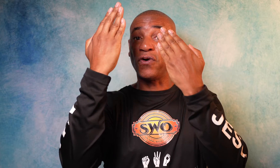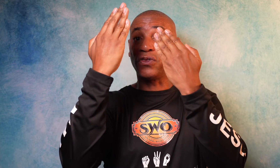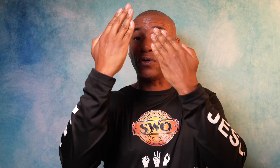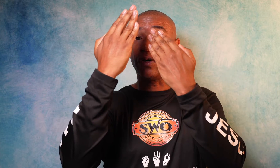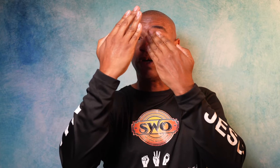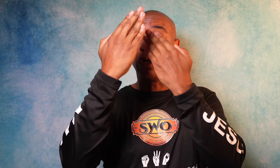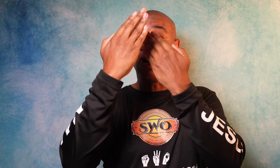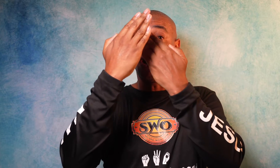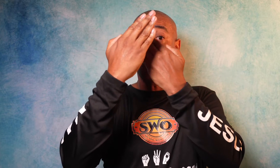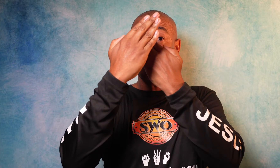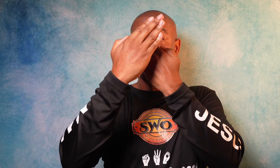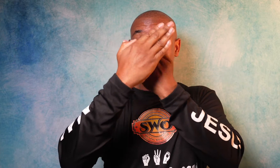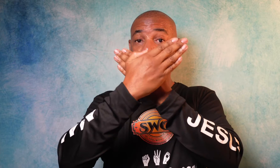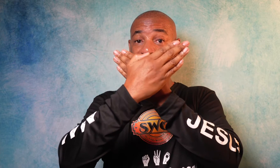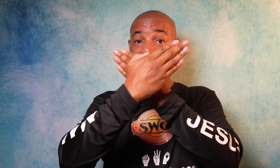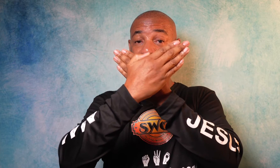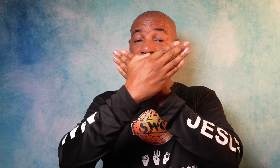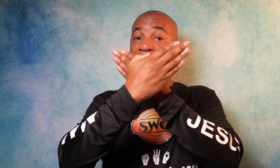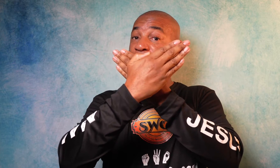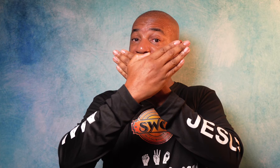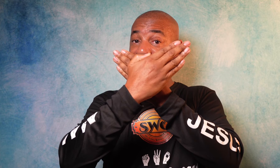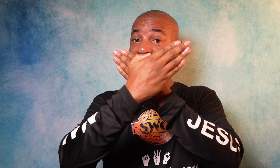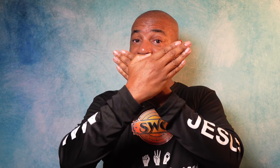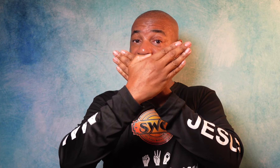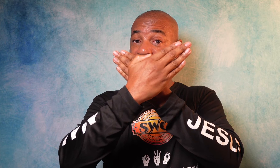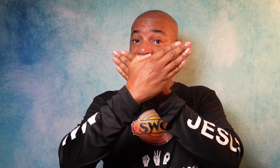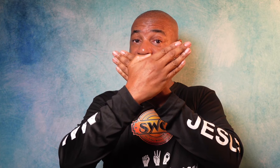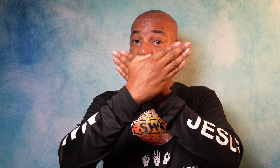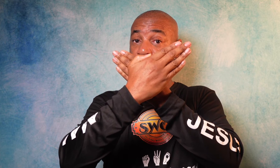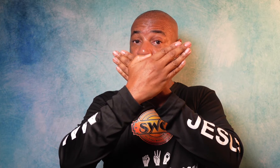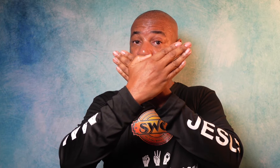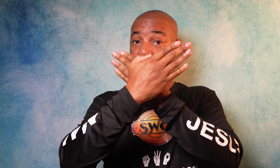further away from the body and my non-dominant hand is closer.